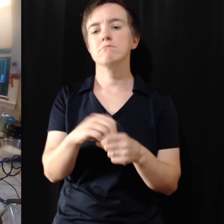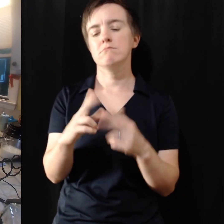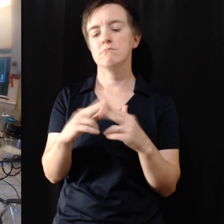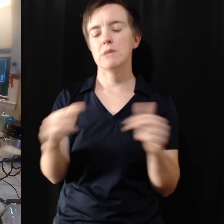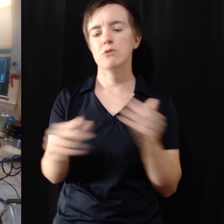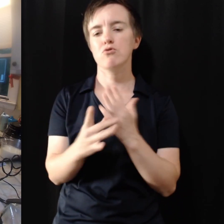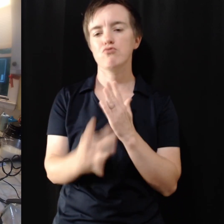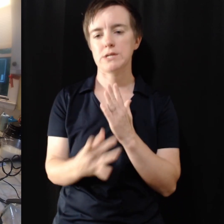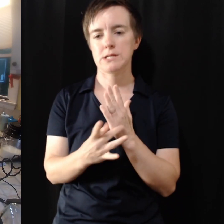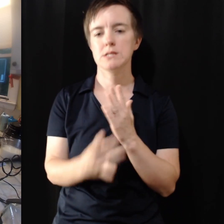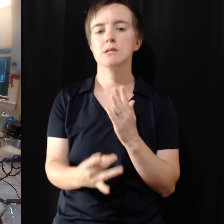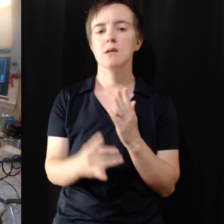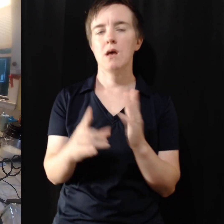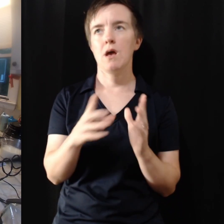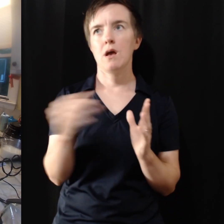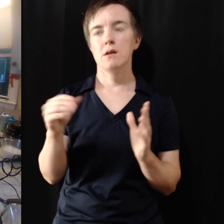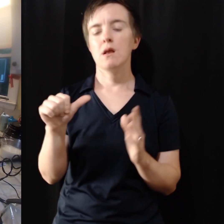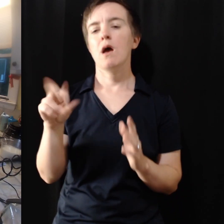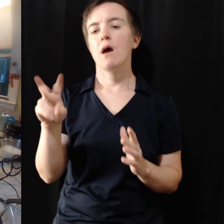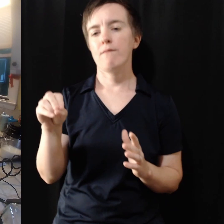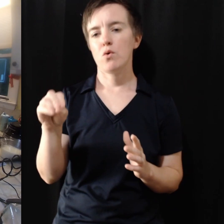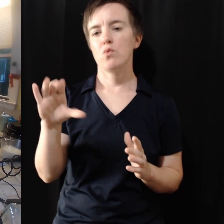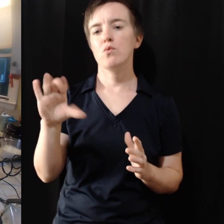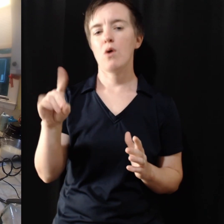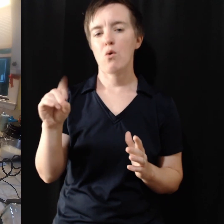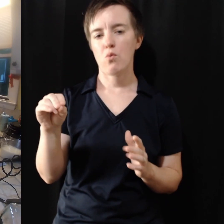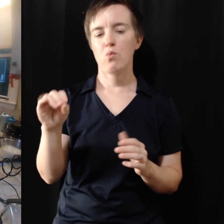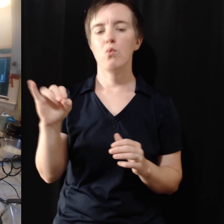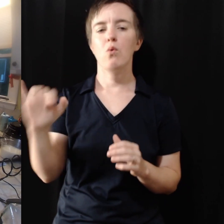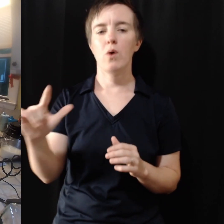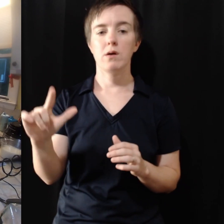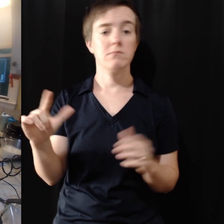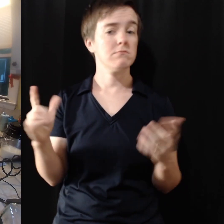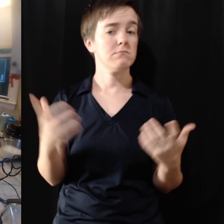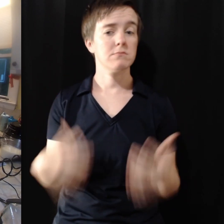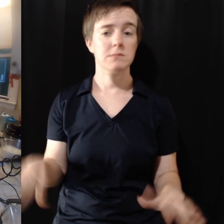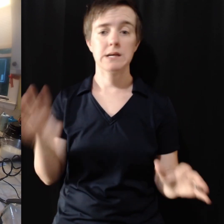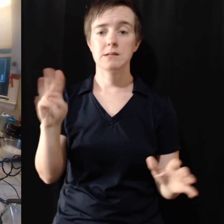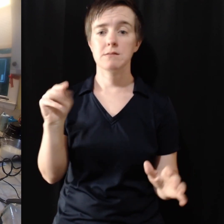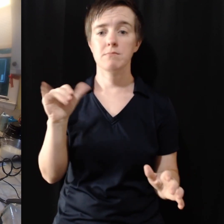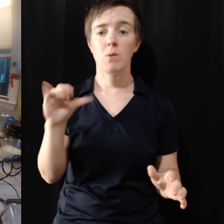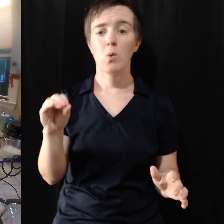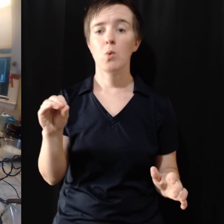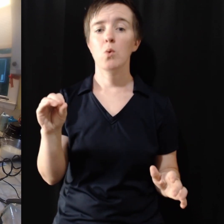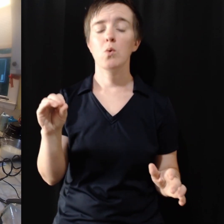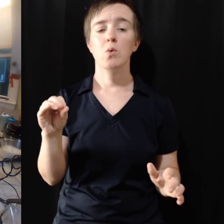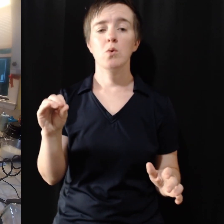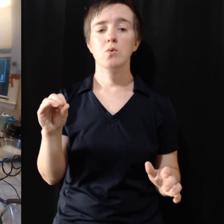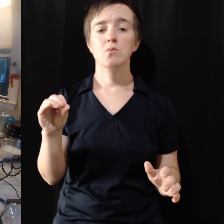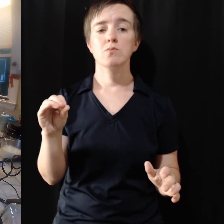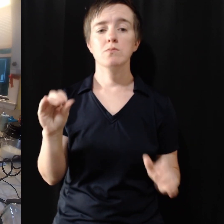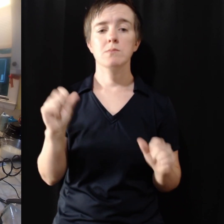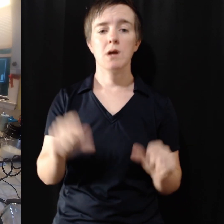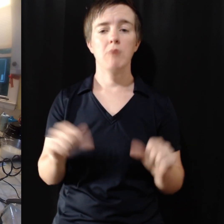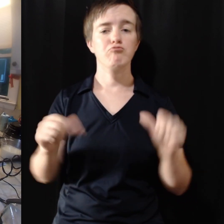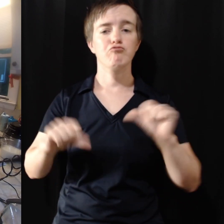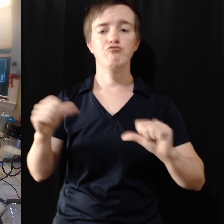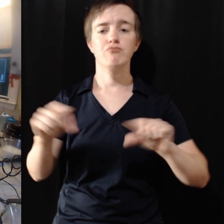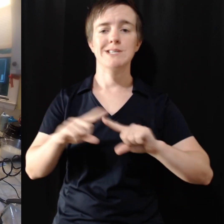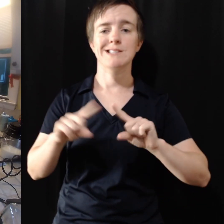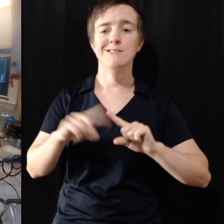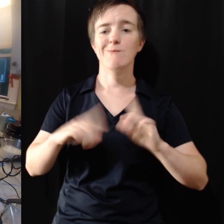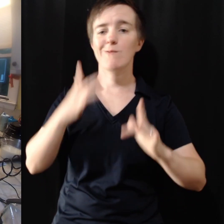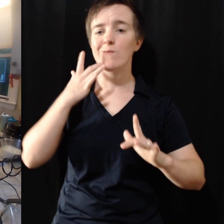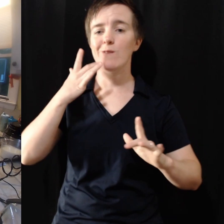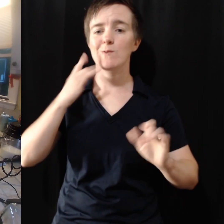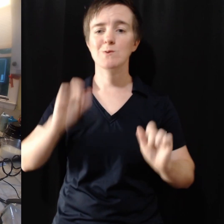grease. Has bacon grease and avocado oil in it. So that's mayonnaise. And you can add different flavors to